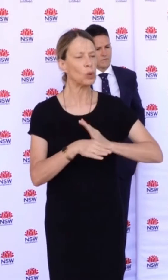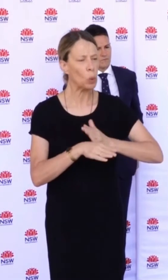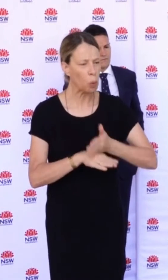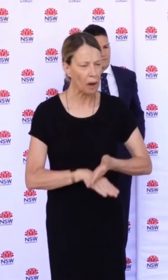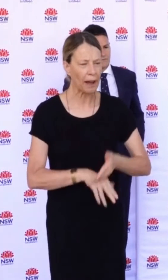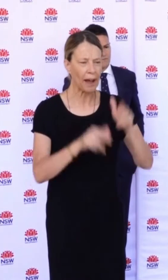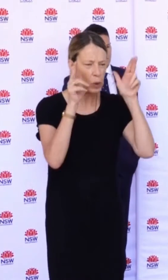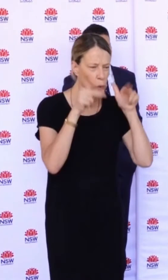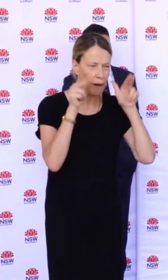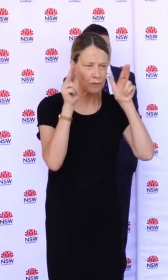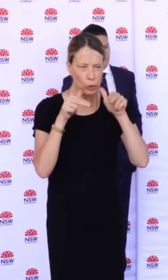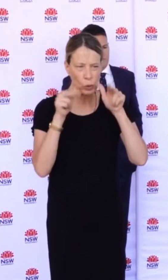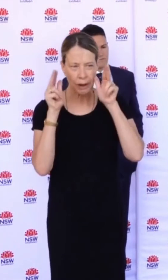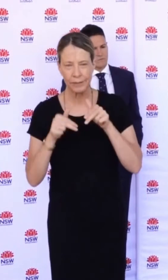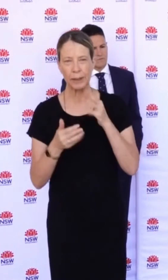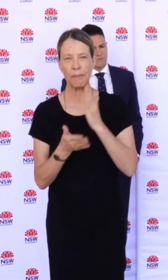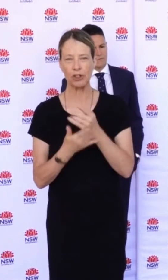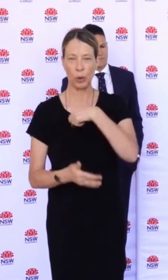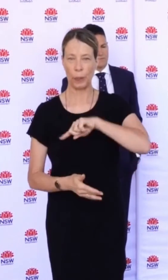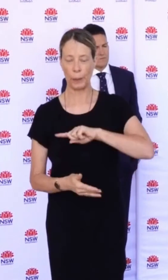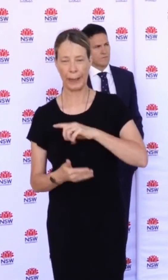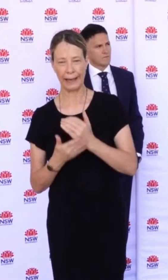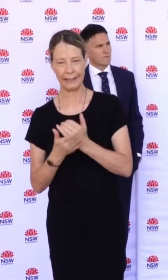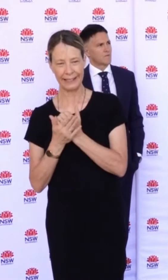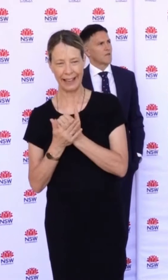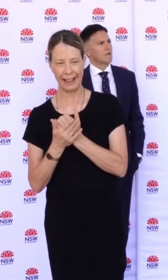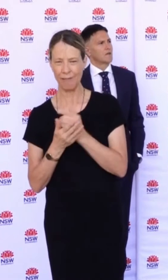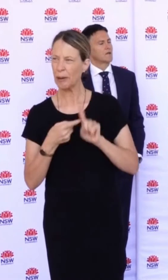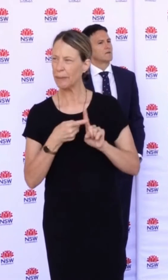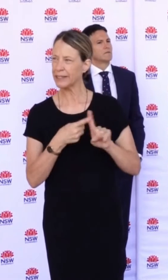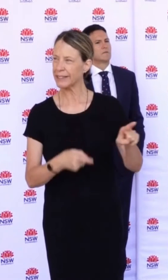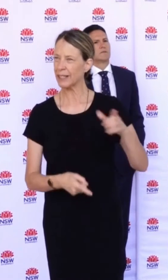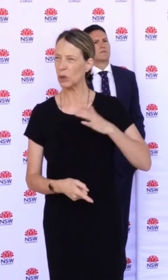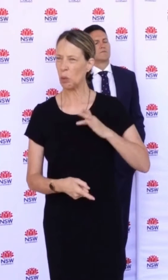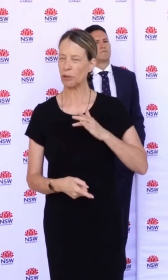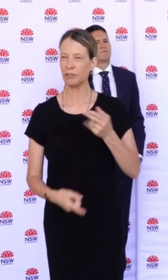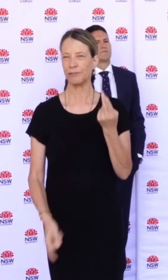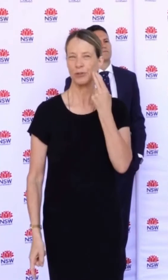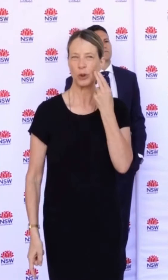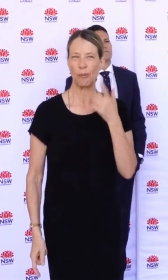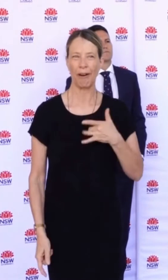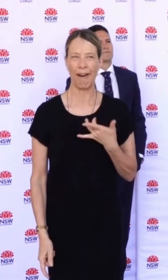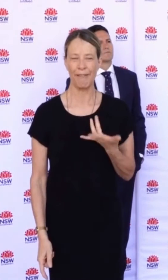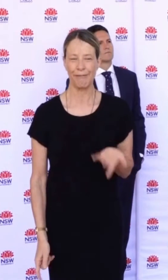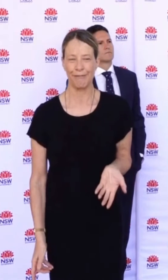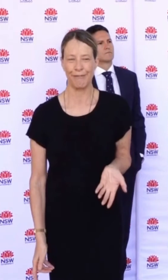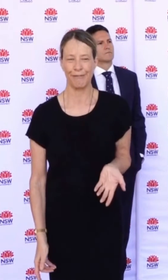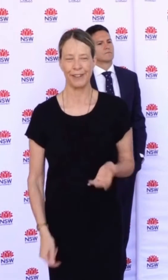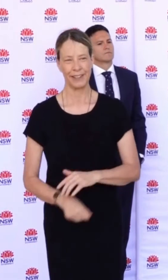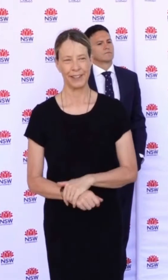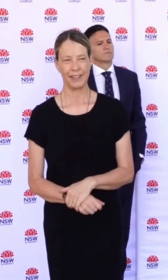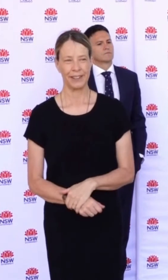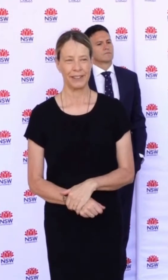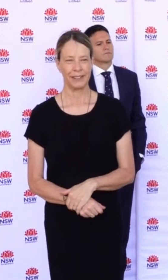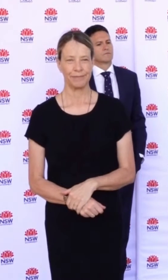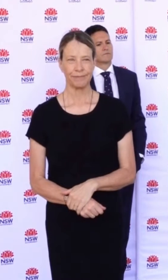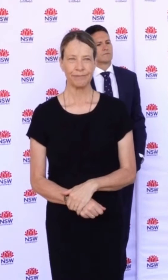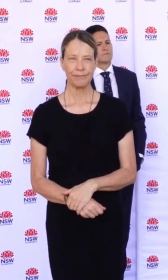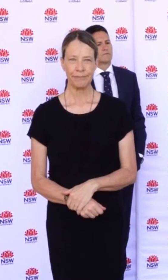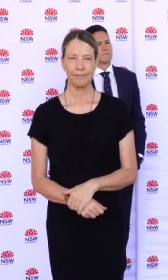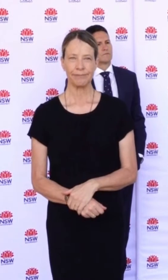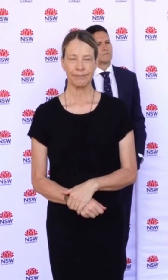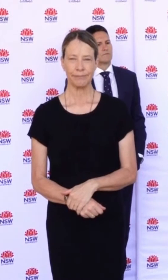keep us safe, but they would like to be able to still have some degree of normalcy in their life. So at this stage,